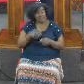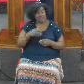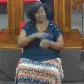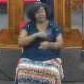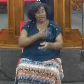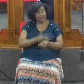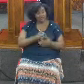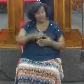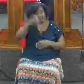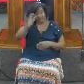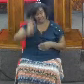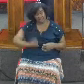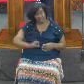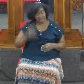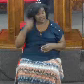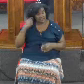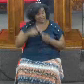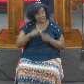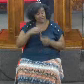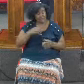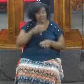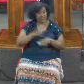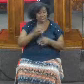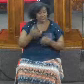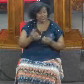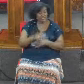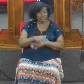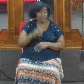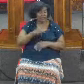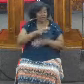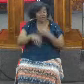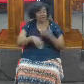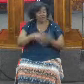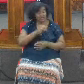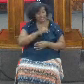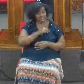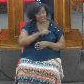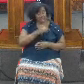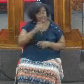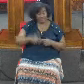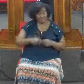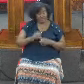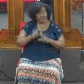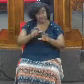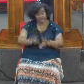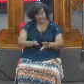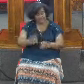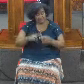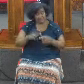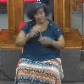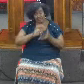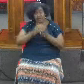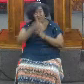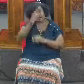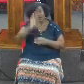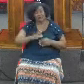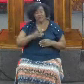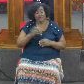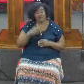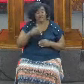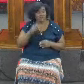of God. Listen to me, church, tonight we're all guilty. We all need to fall prostrate on our face, whether you do it in your